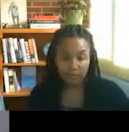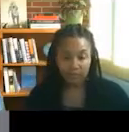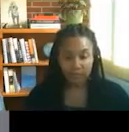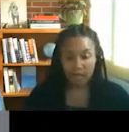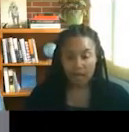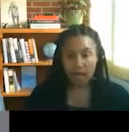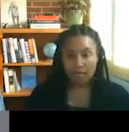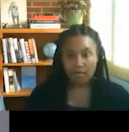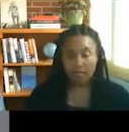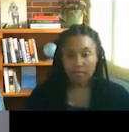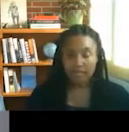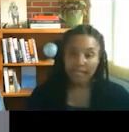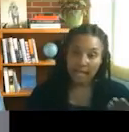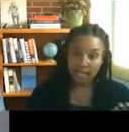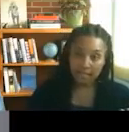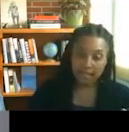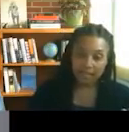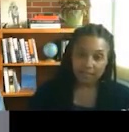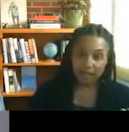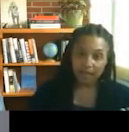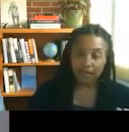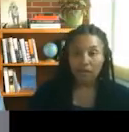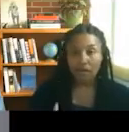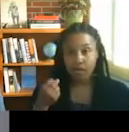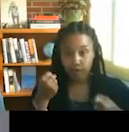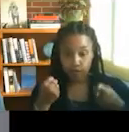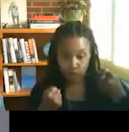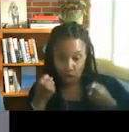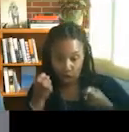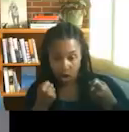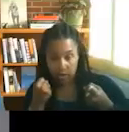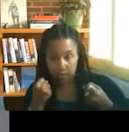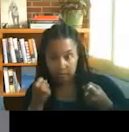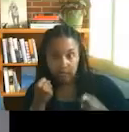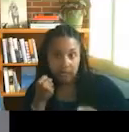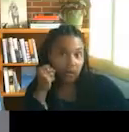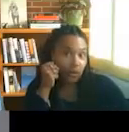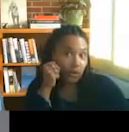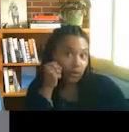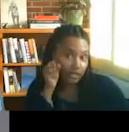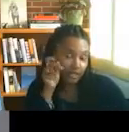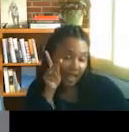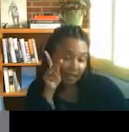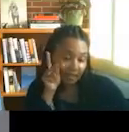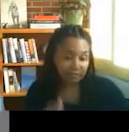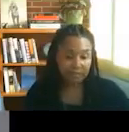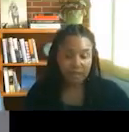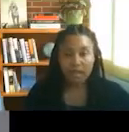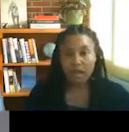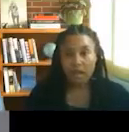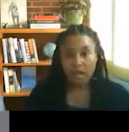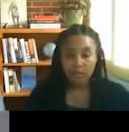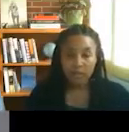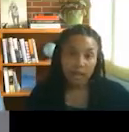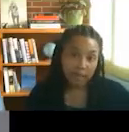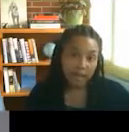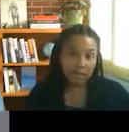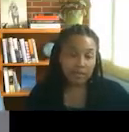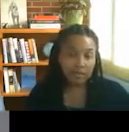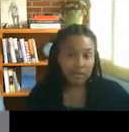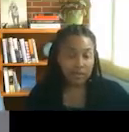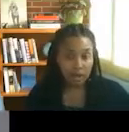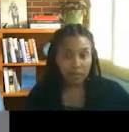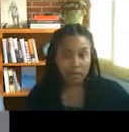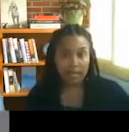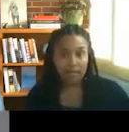fruit, an S classifier for car or snack. And we may